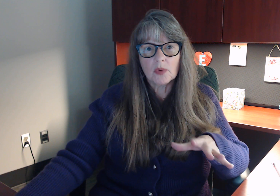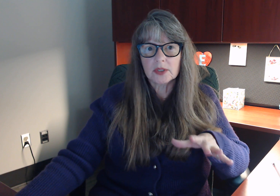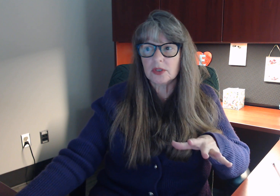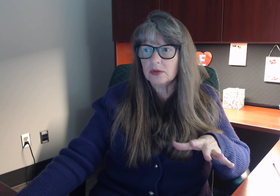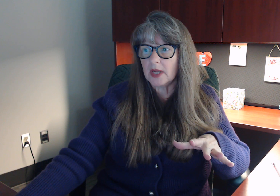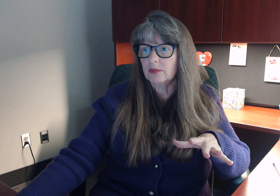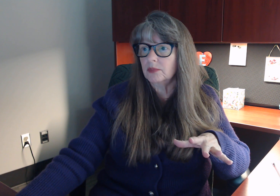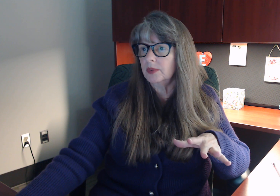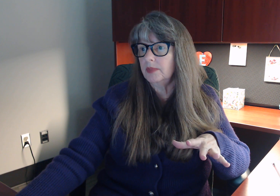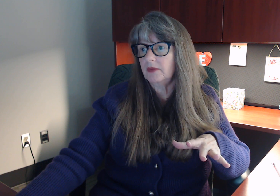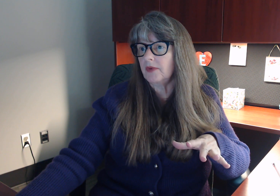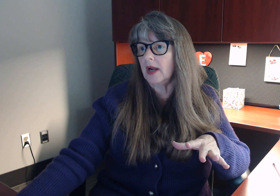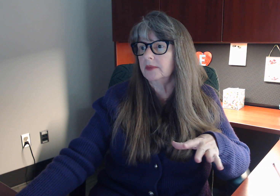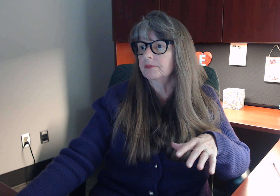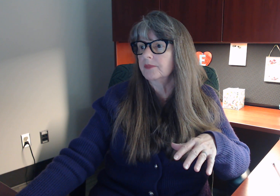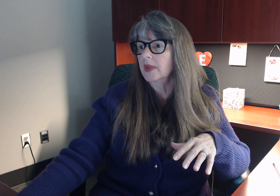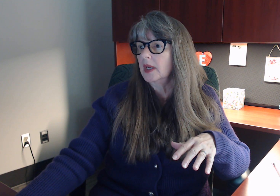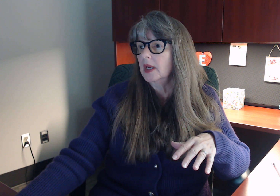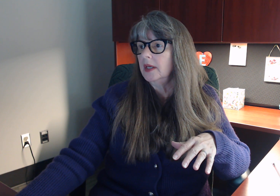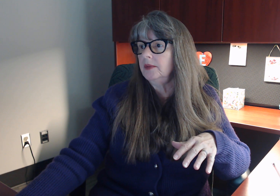to do that, would be fine.